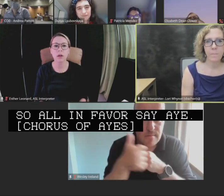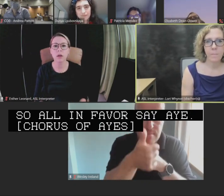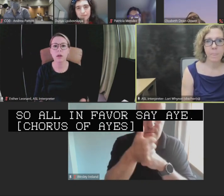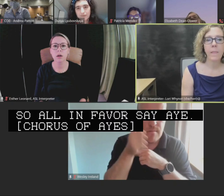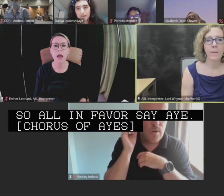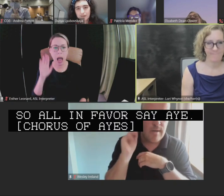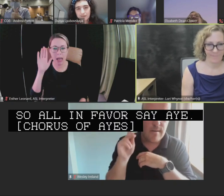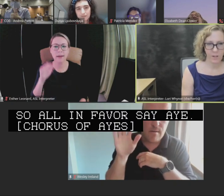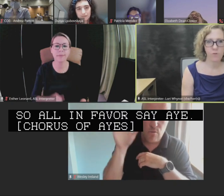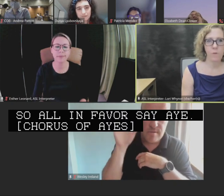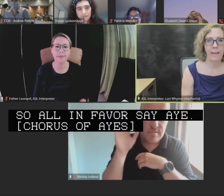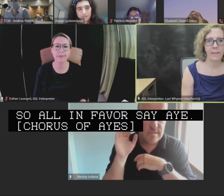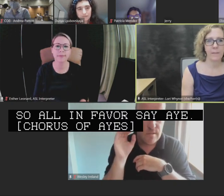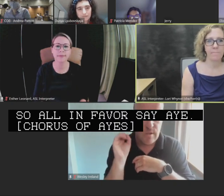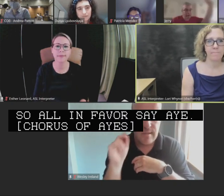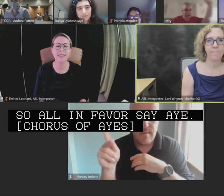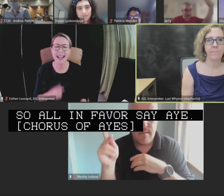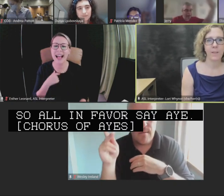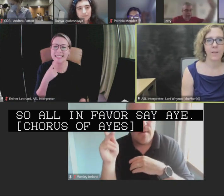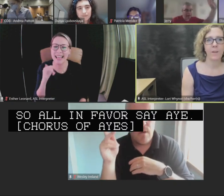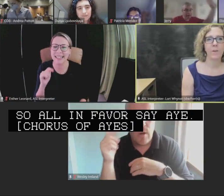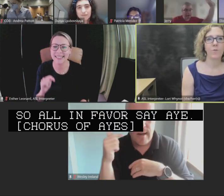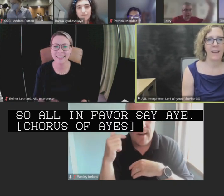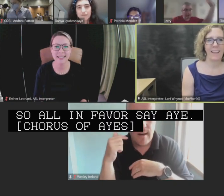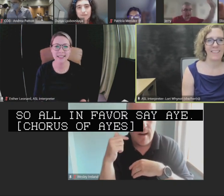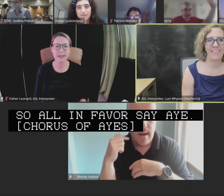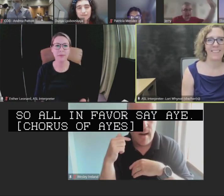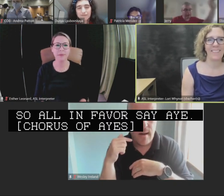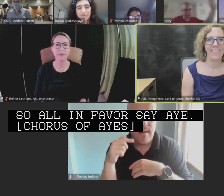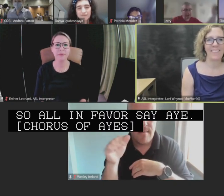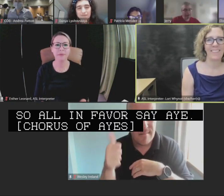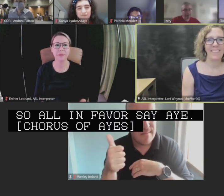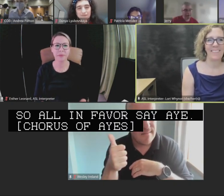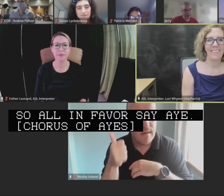Elizabeth? Aye. I Great. Said aye. Great.